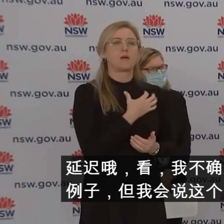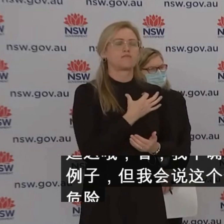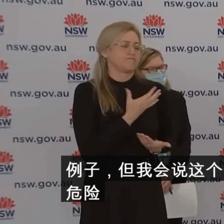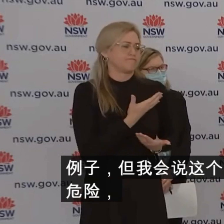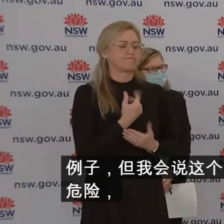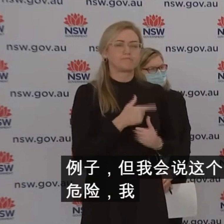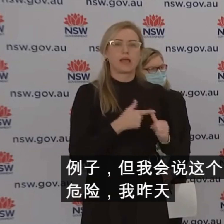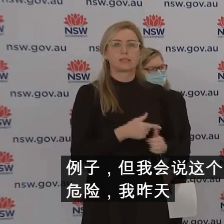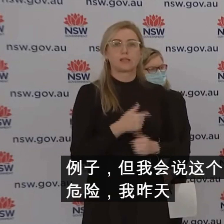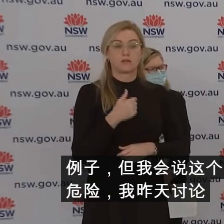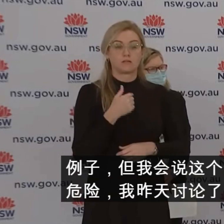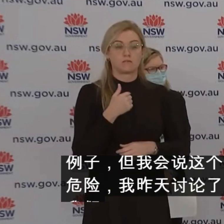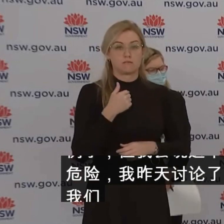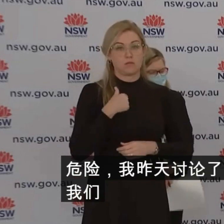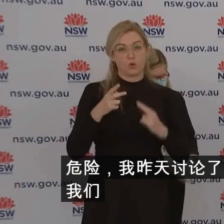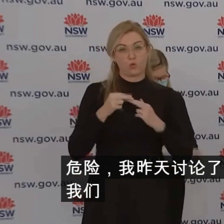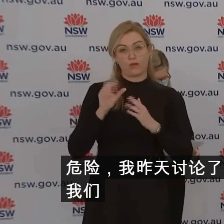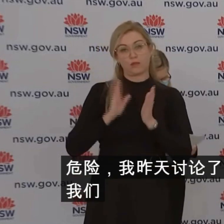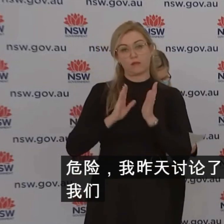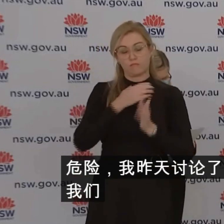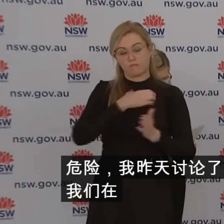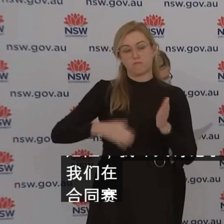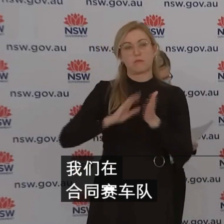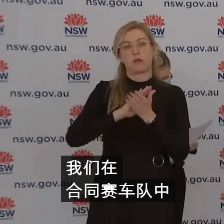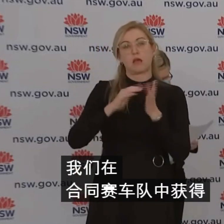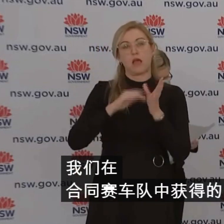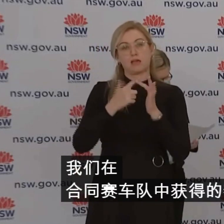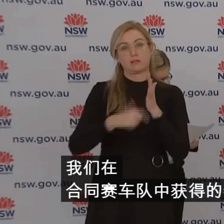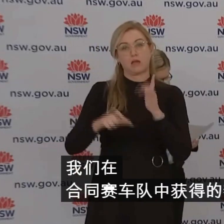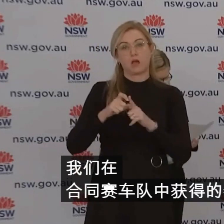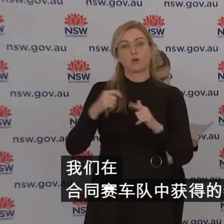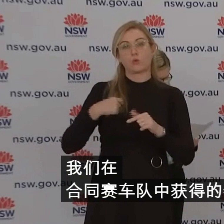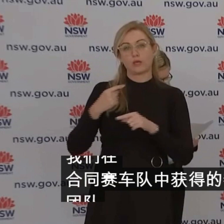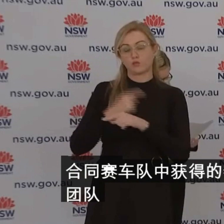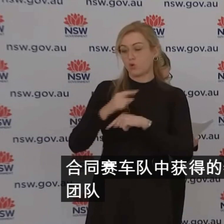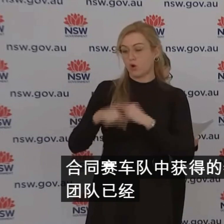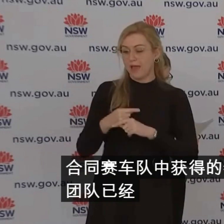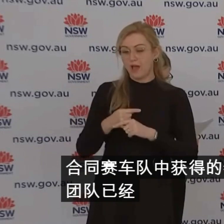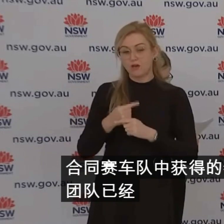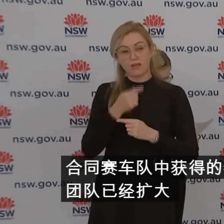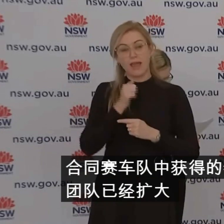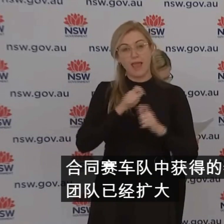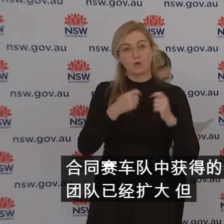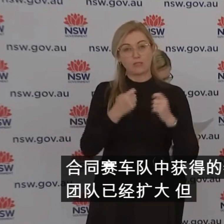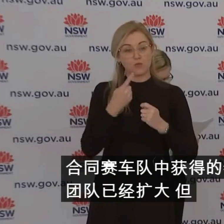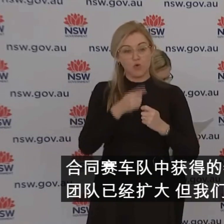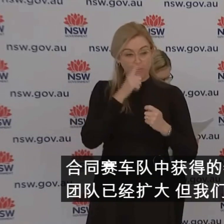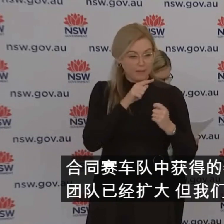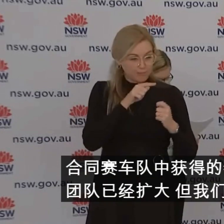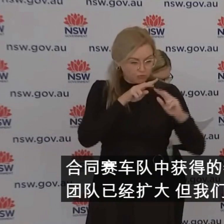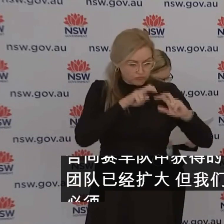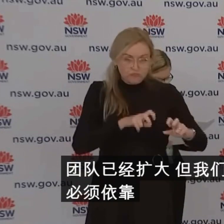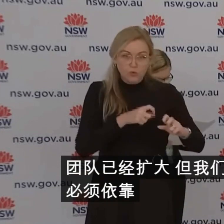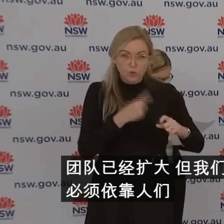this. Minister Hazzard and I yesterday discussed the extra support we've received in the contact tracing team. The contact tracing team has been expanded, but we